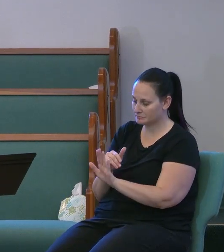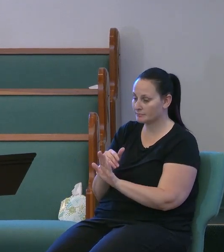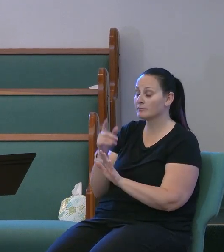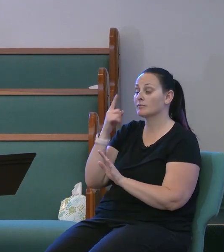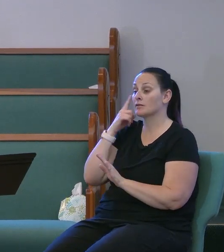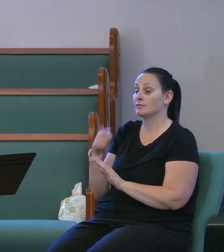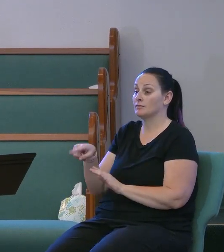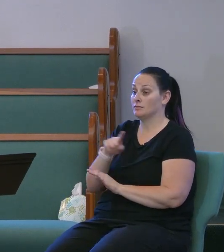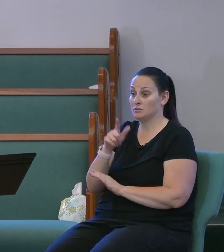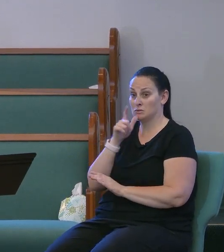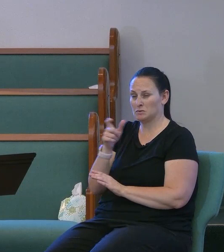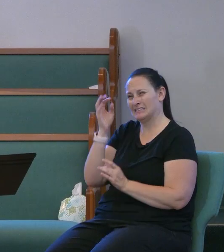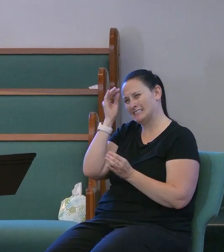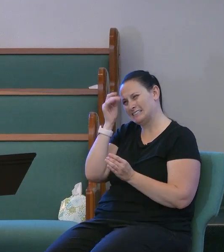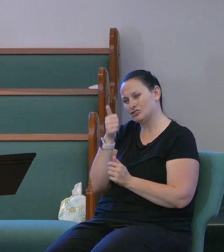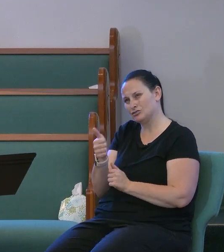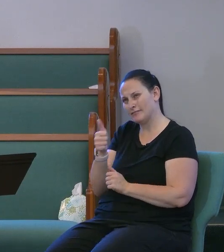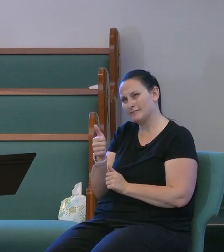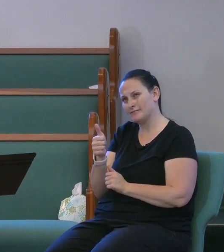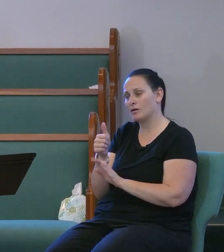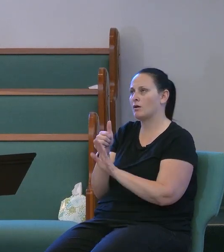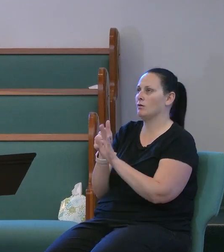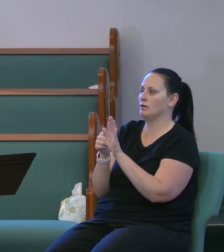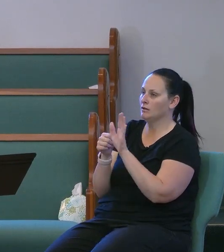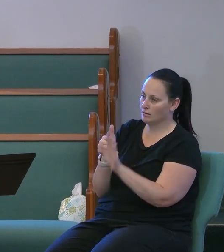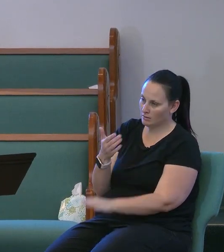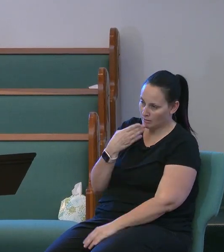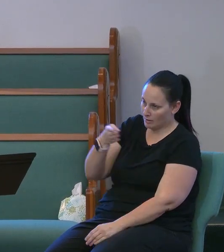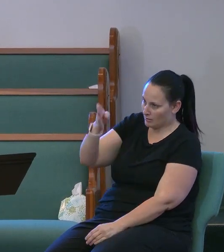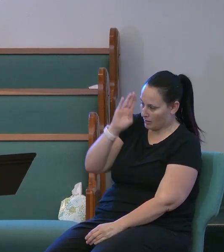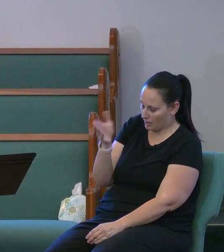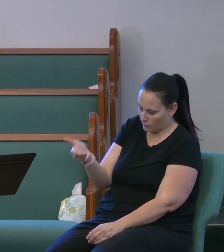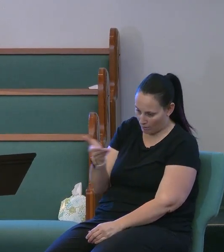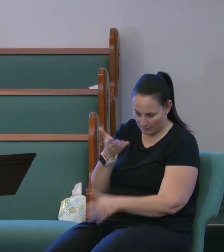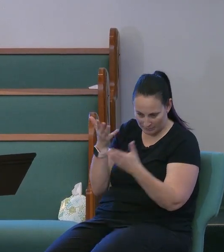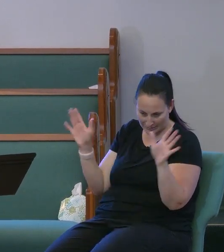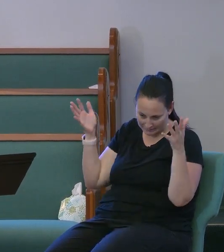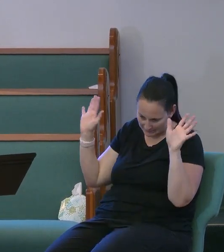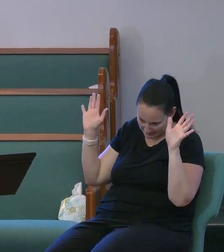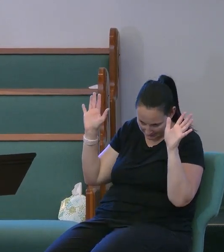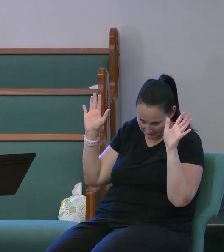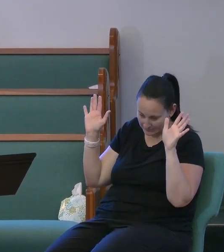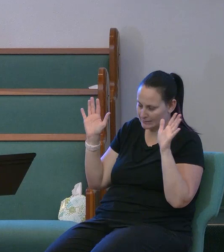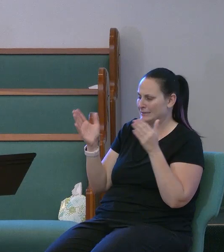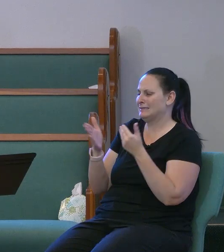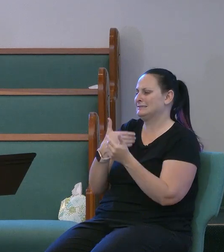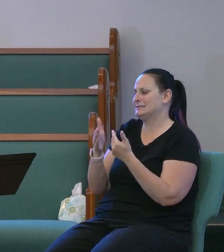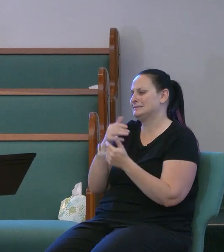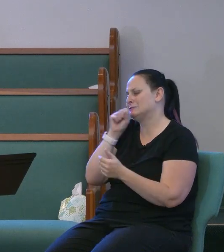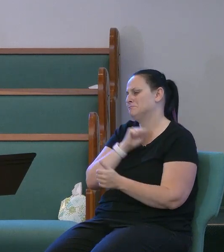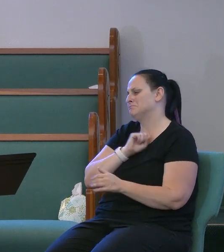those of you who are thinking to yourself, oh, thank God, welcoming is it. That's easy enough.